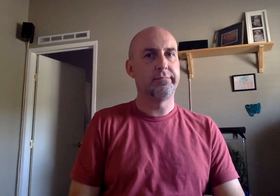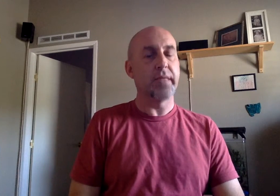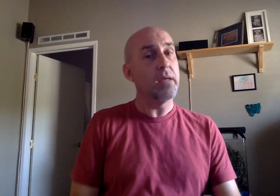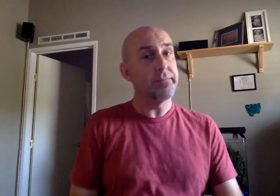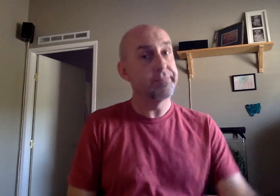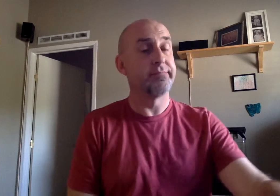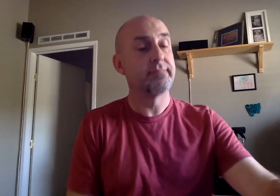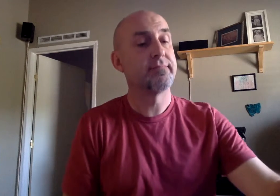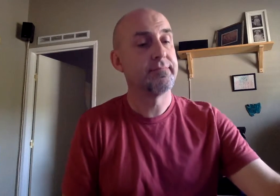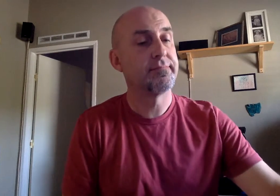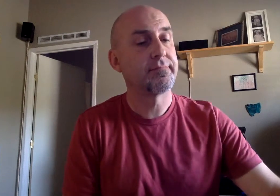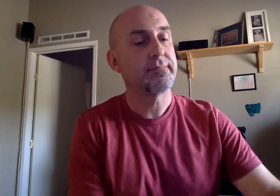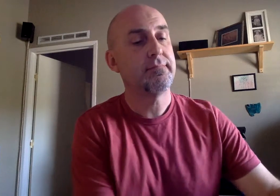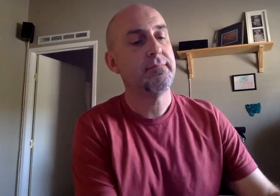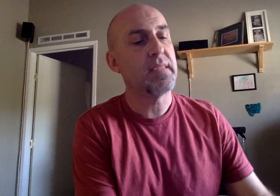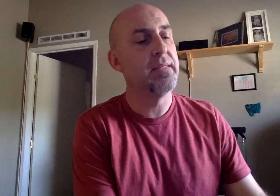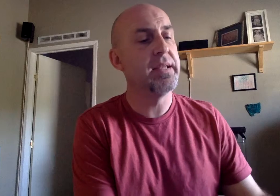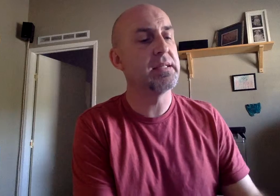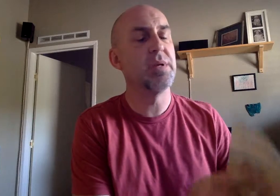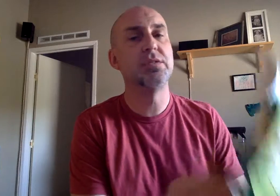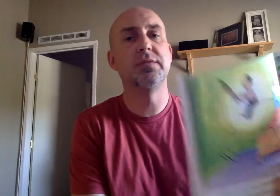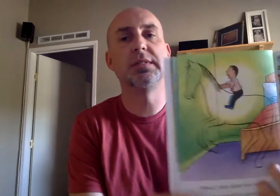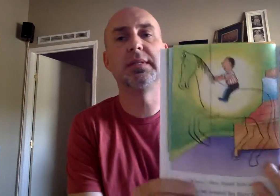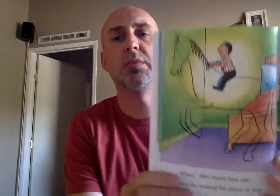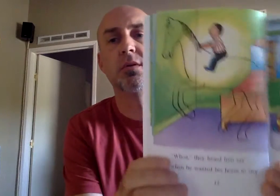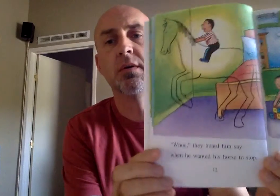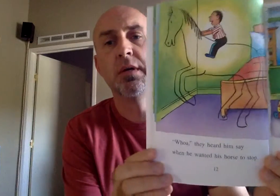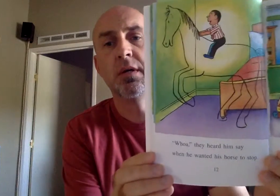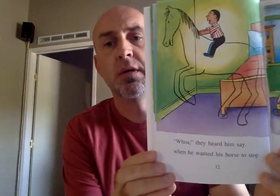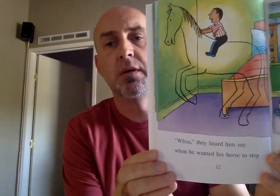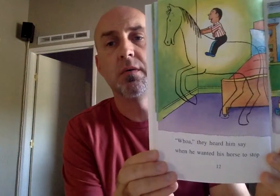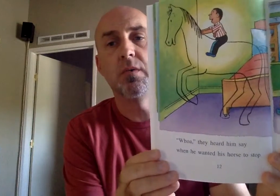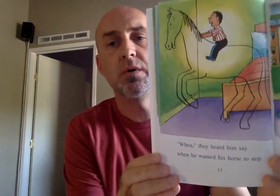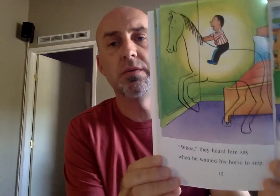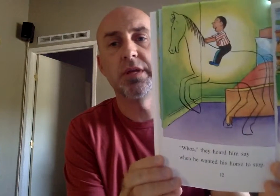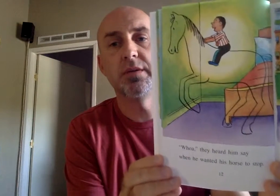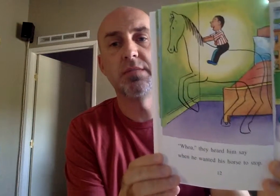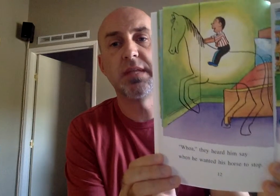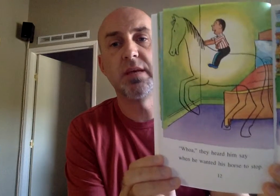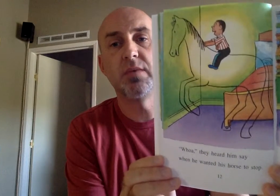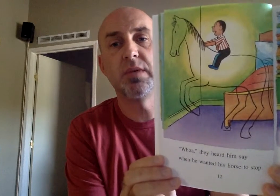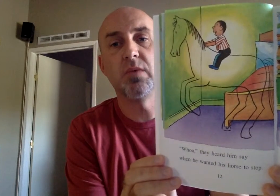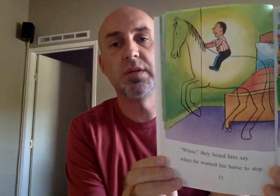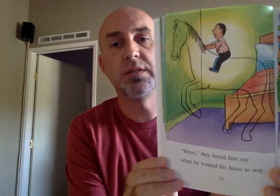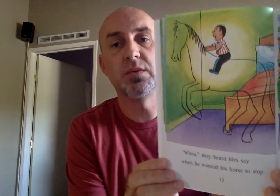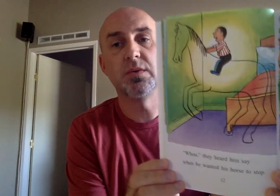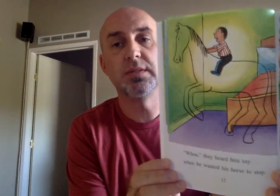okay. The next page is very similar. Whoa, they heard him say when he wanted his horse to